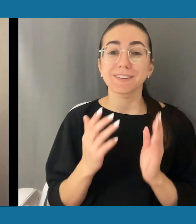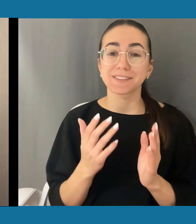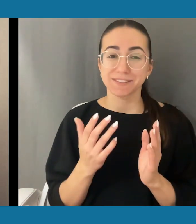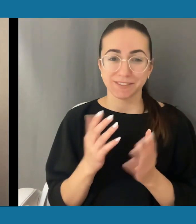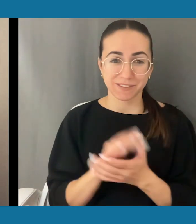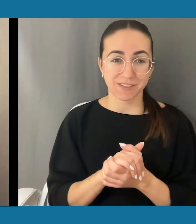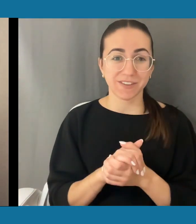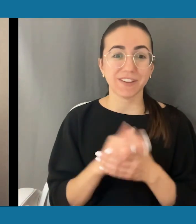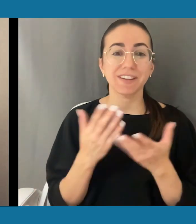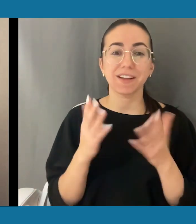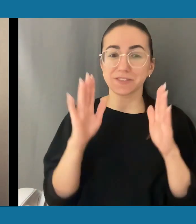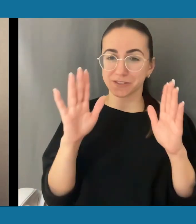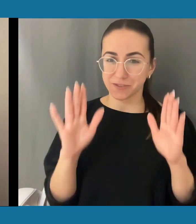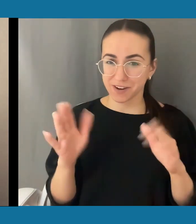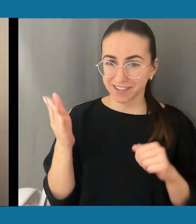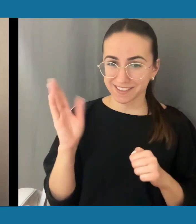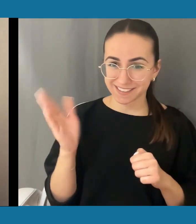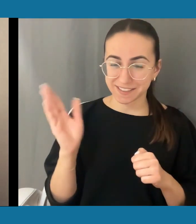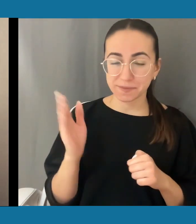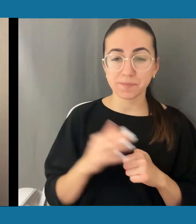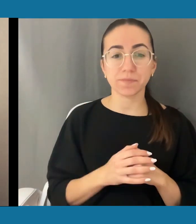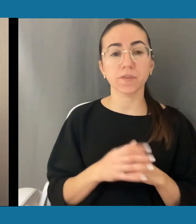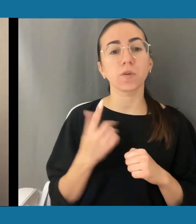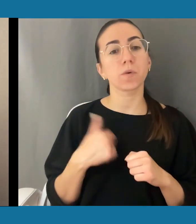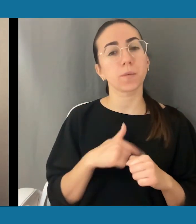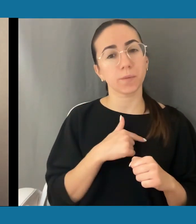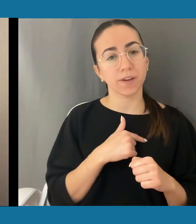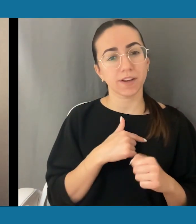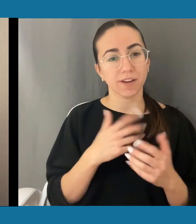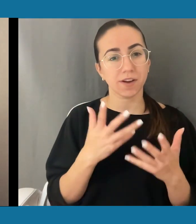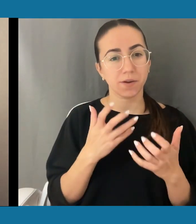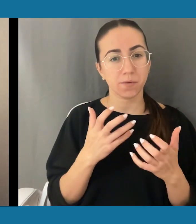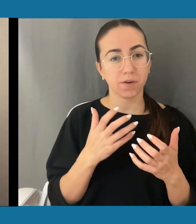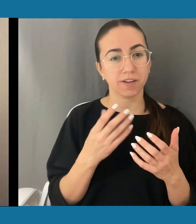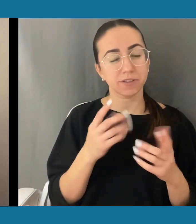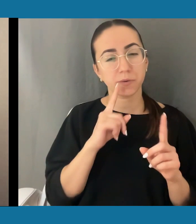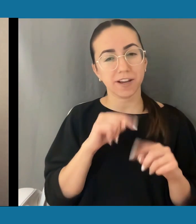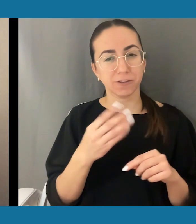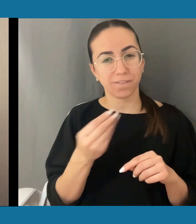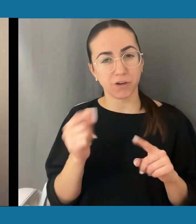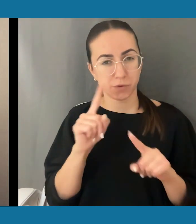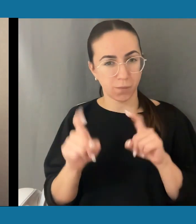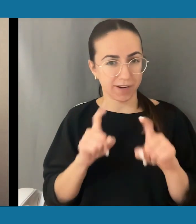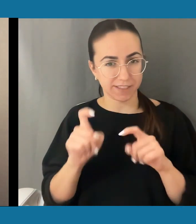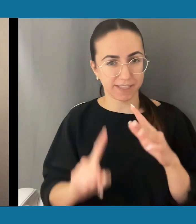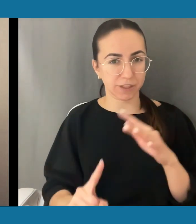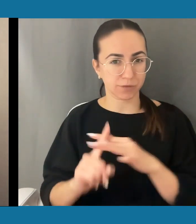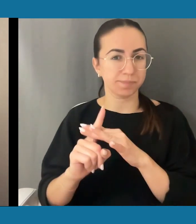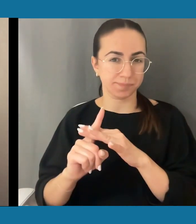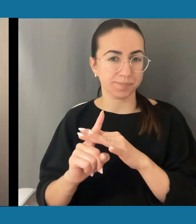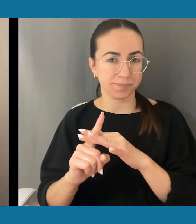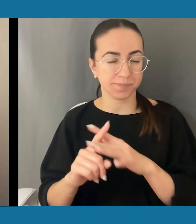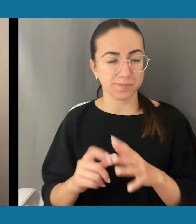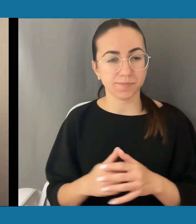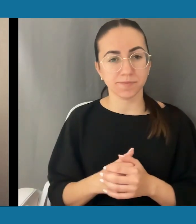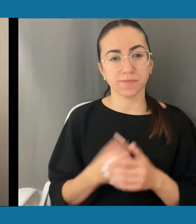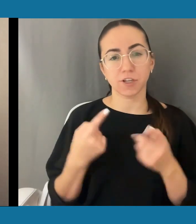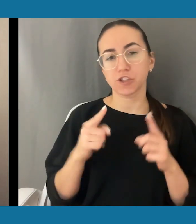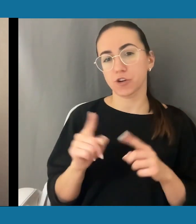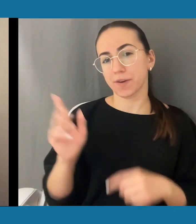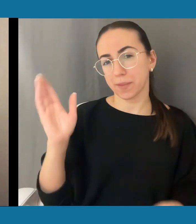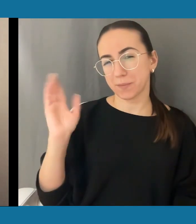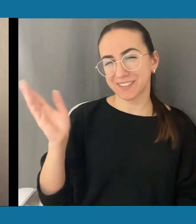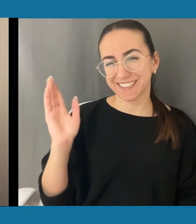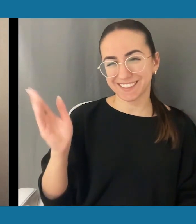to answer a few questions that came up during the PowerPoint. The first